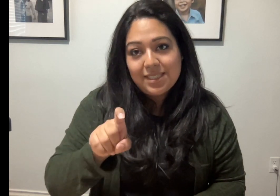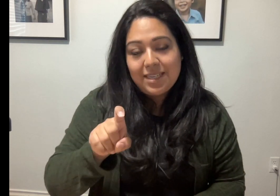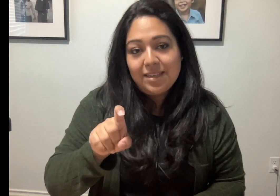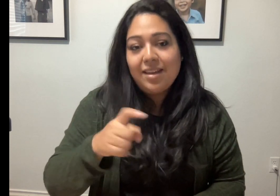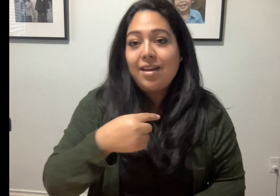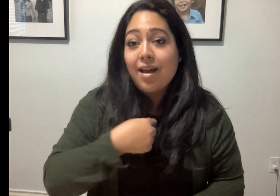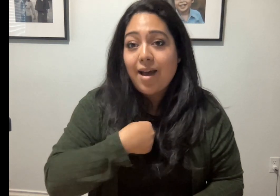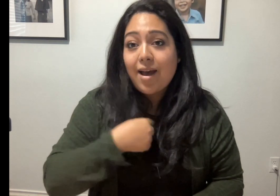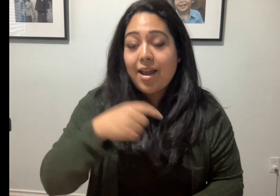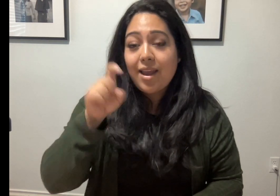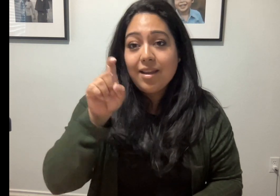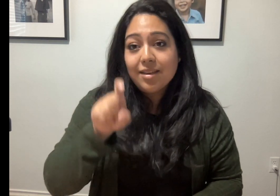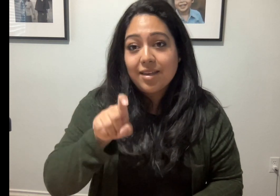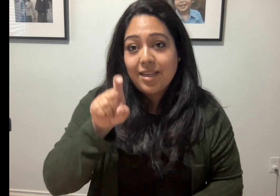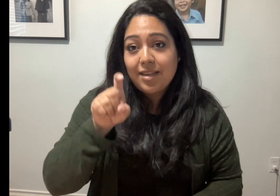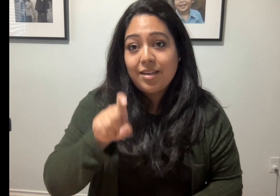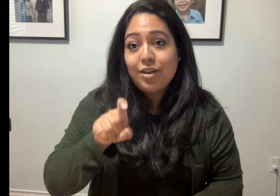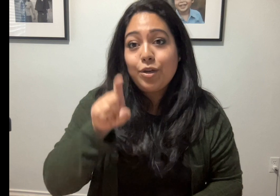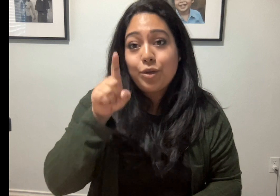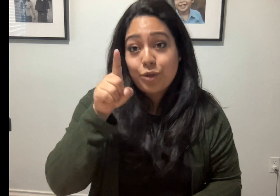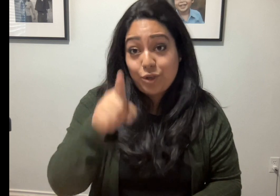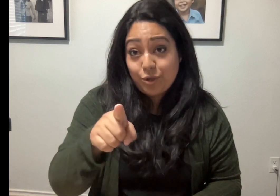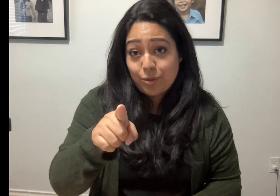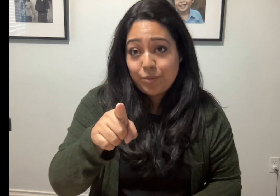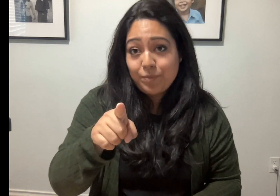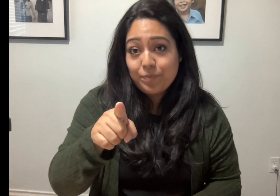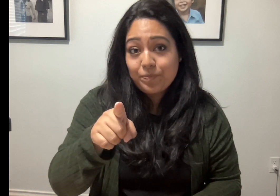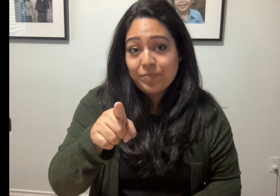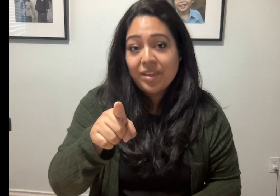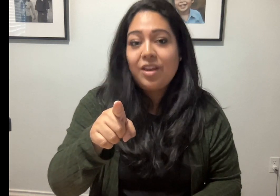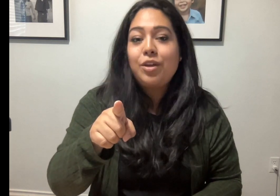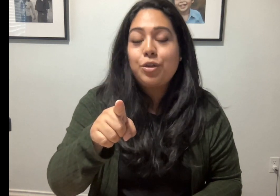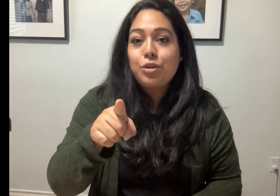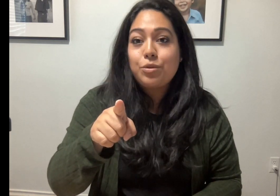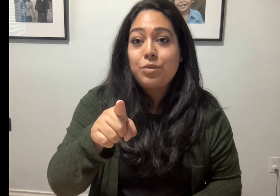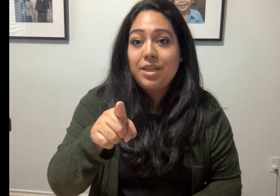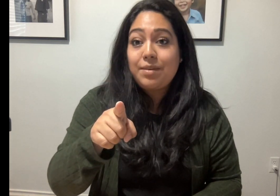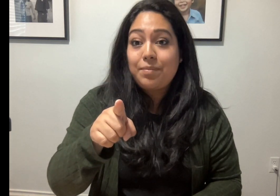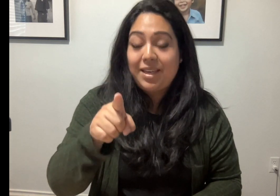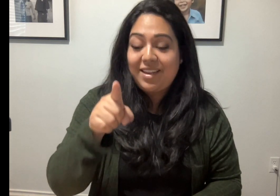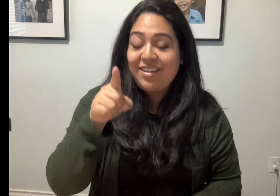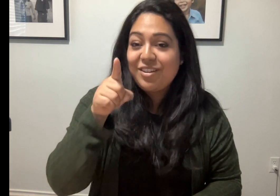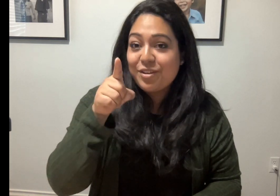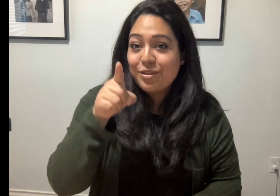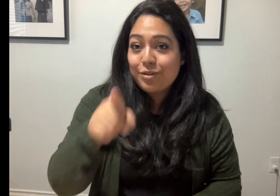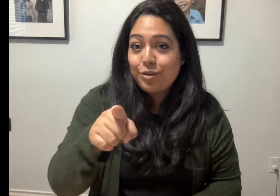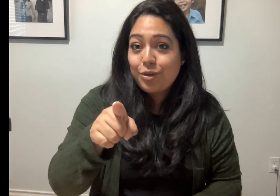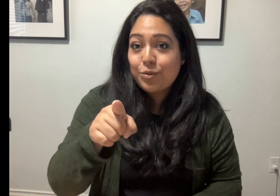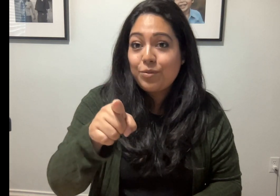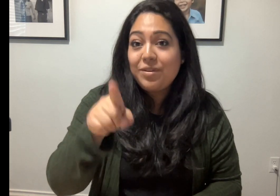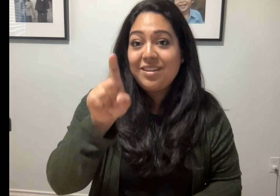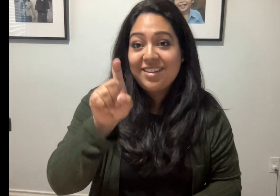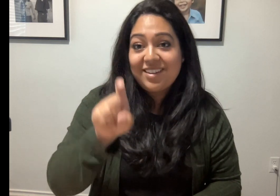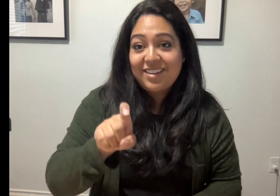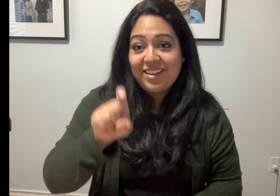need. I need you. You need me. You